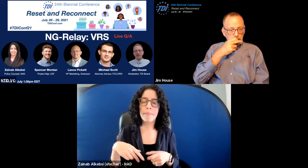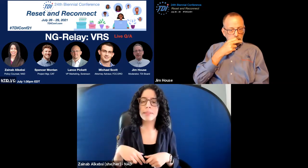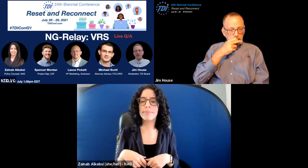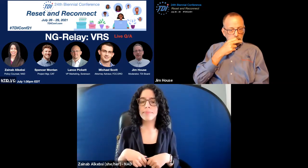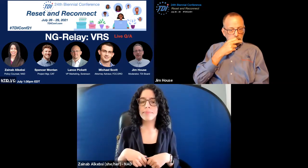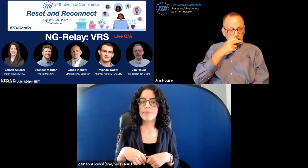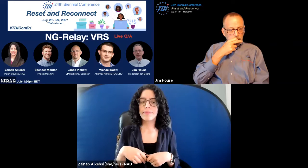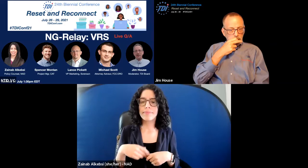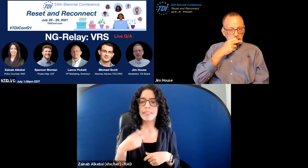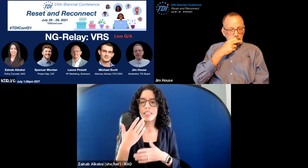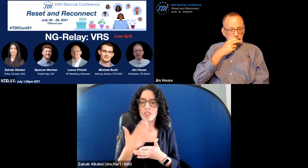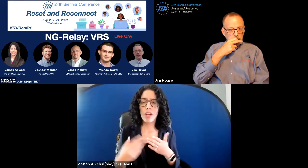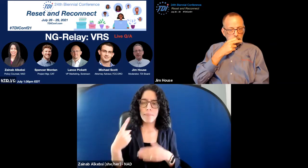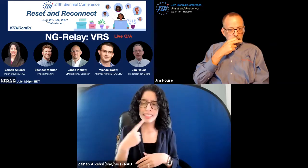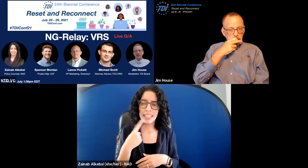So just to wrap this up,